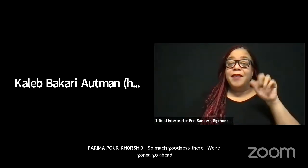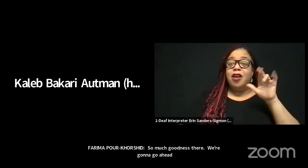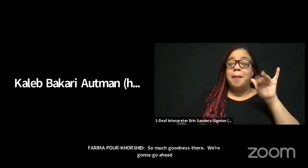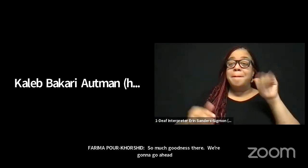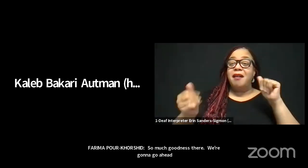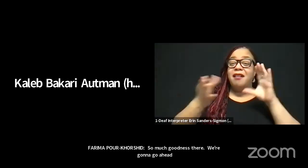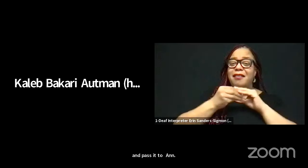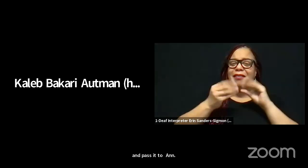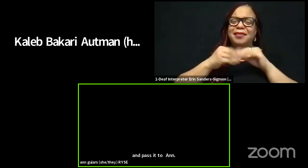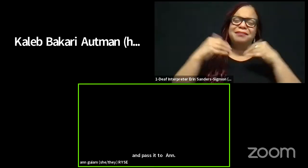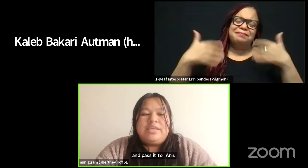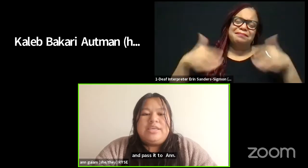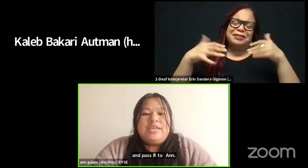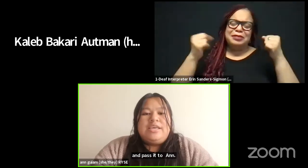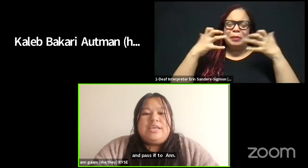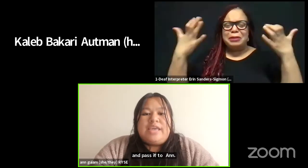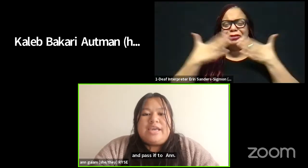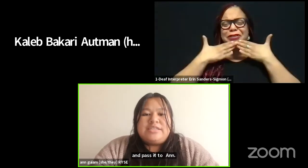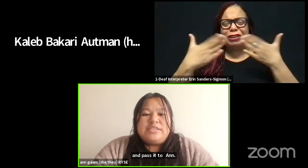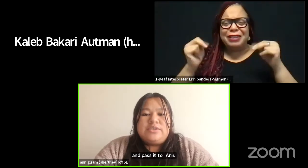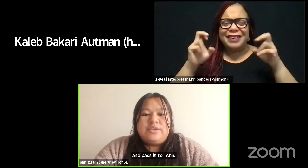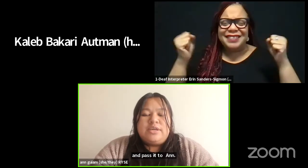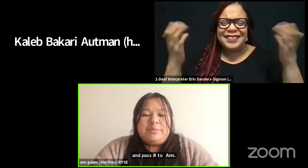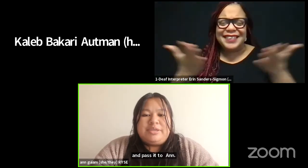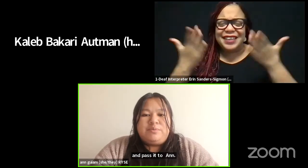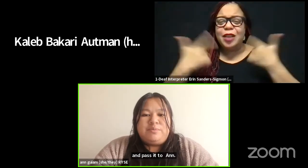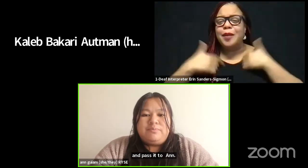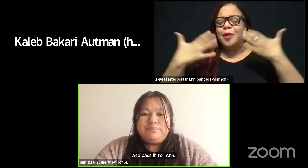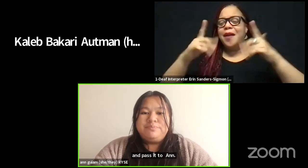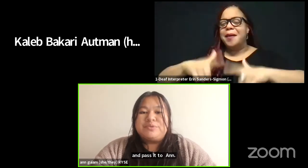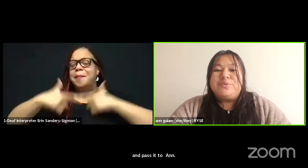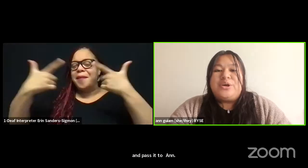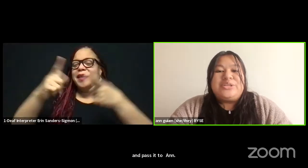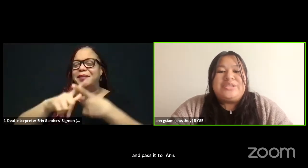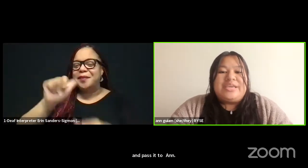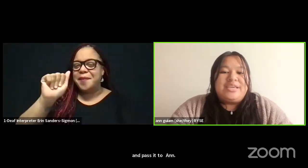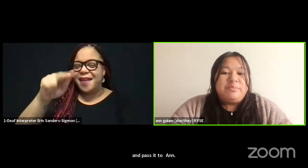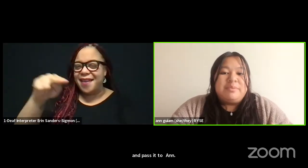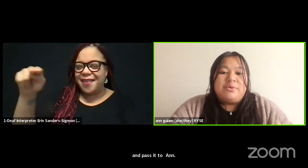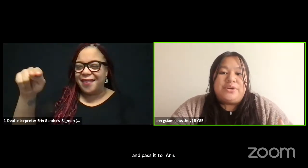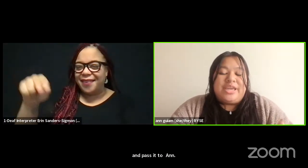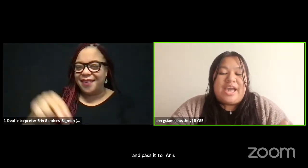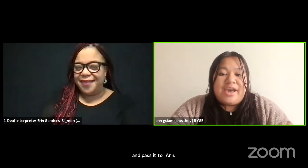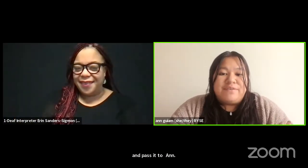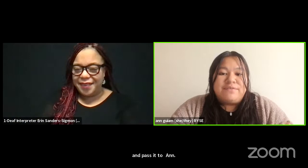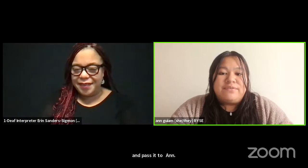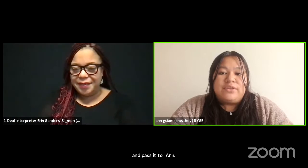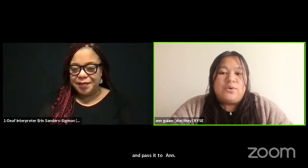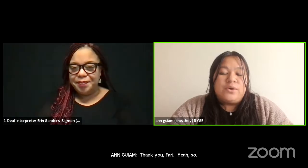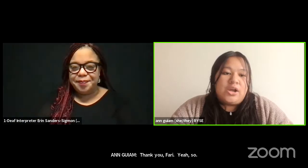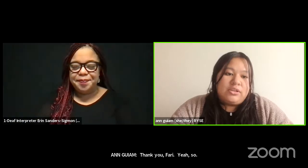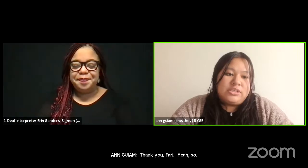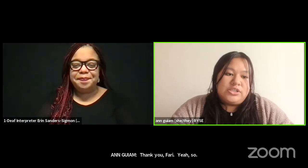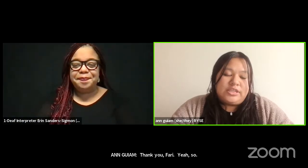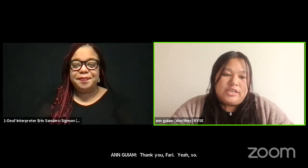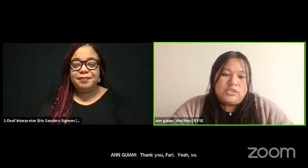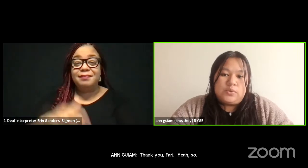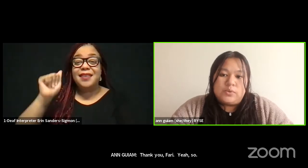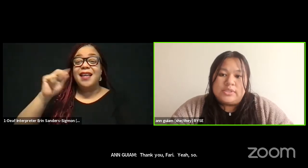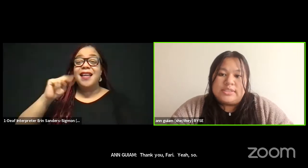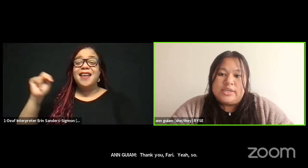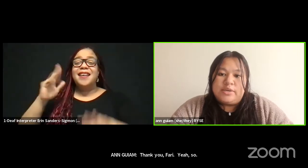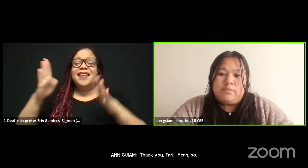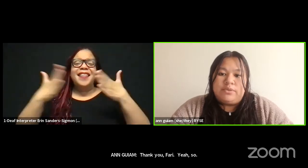Thank you, Fari. Yeah, so, I mean, we all know, like, young people already have the core knowledge and,